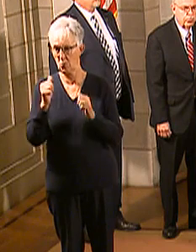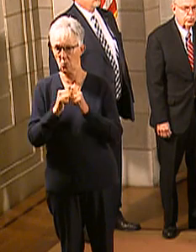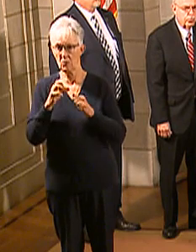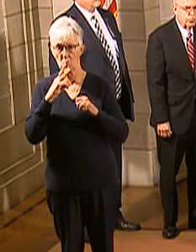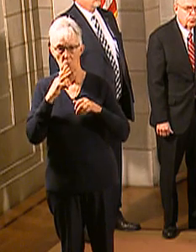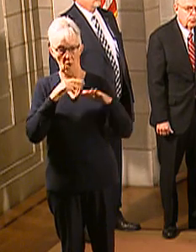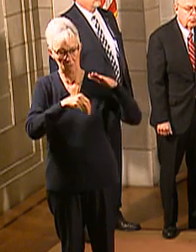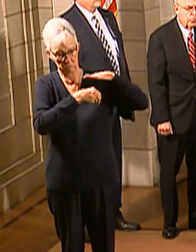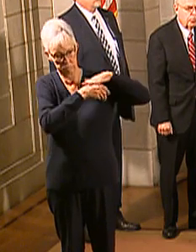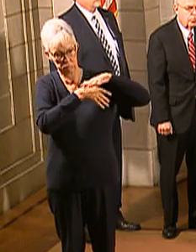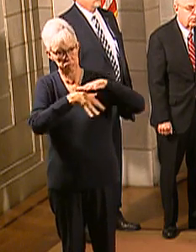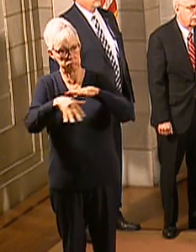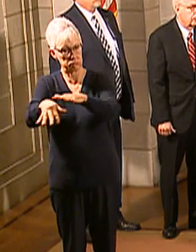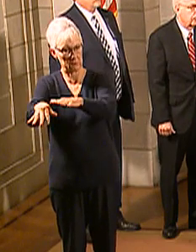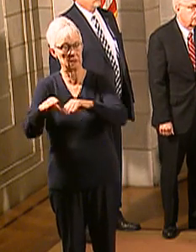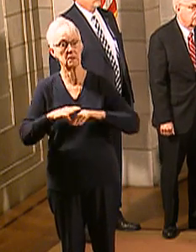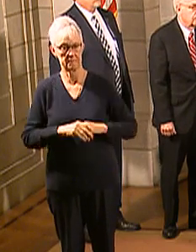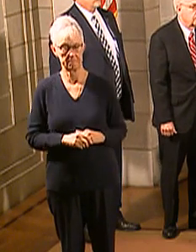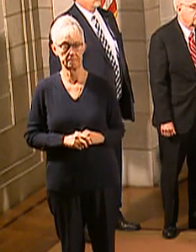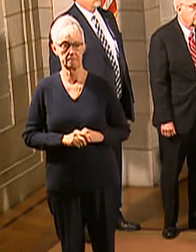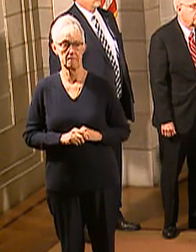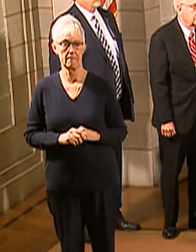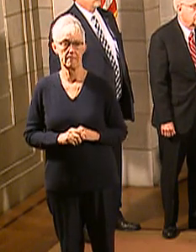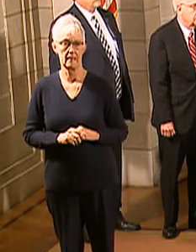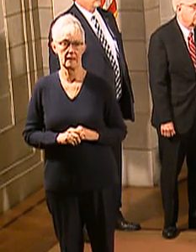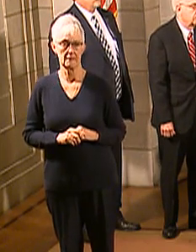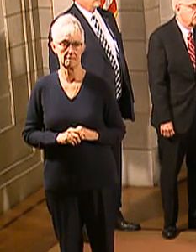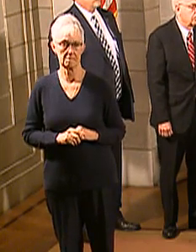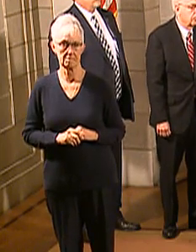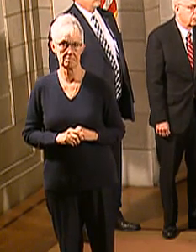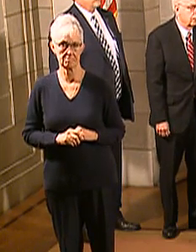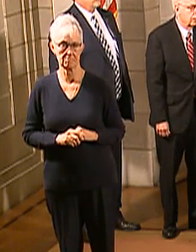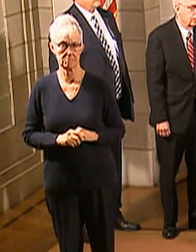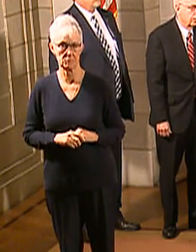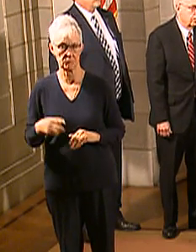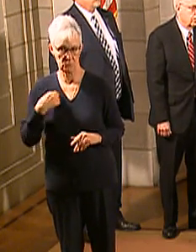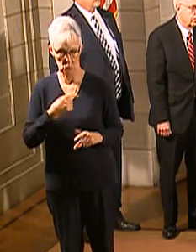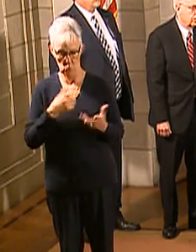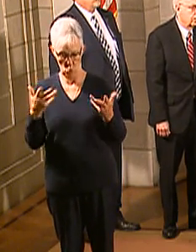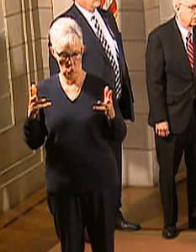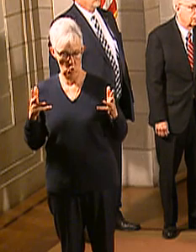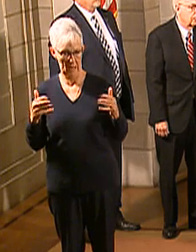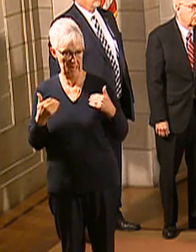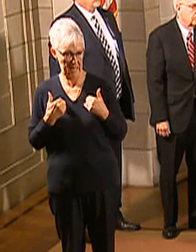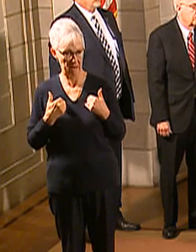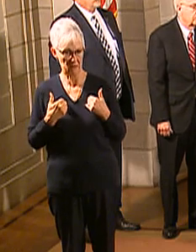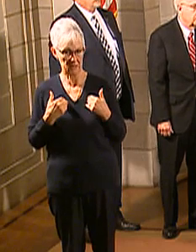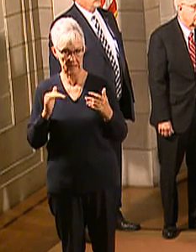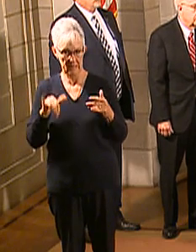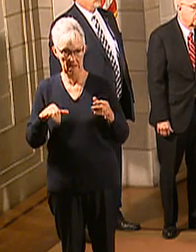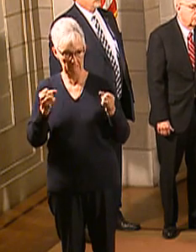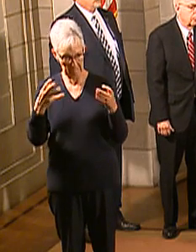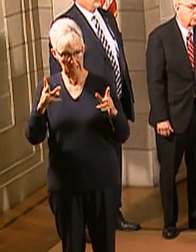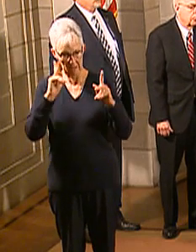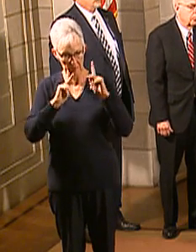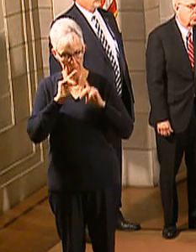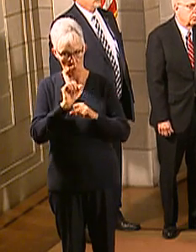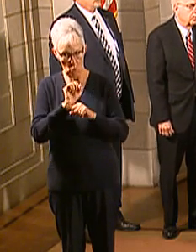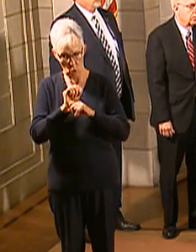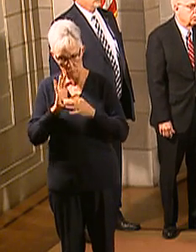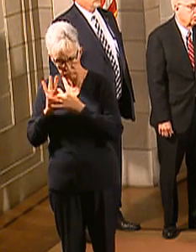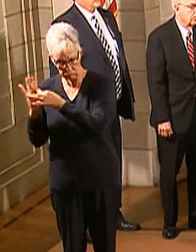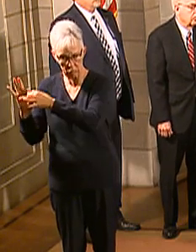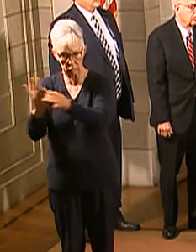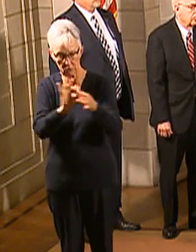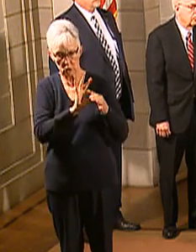drop retardants and so forth. So we have had, again, it's a team effort. 27 different fire departments, I think,